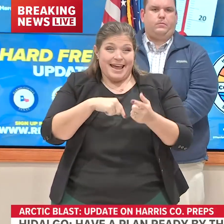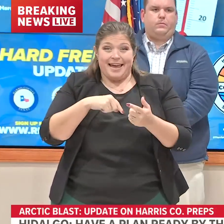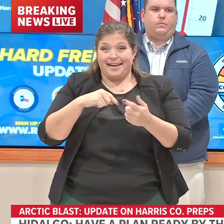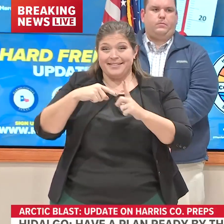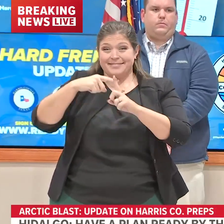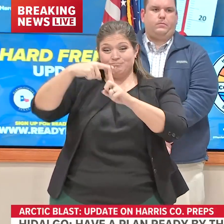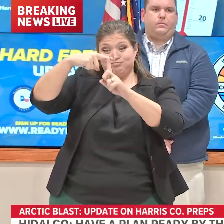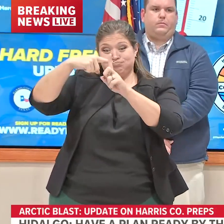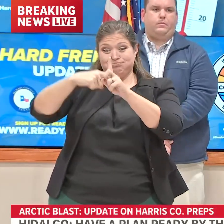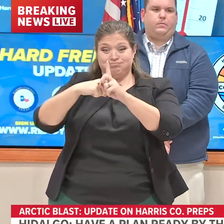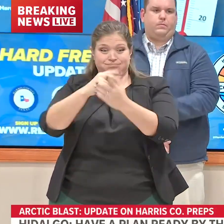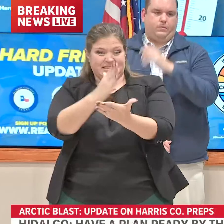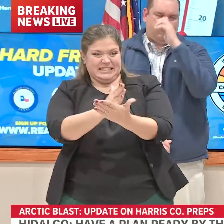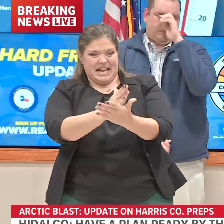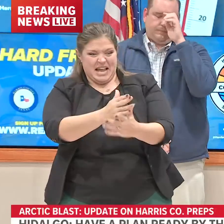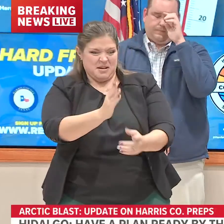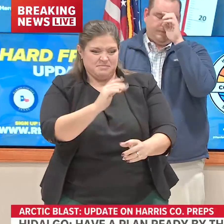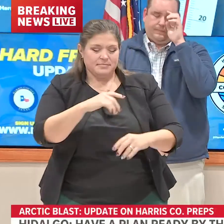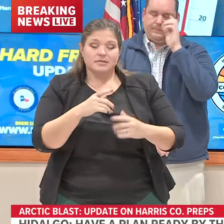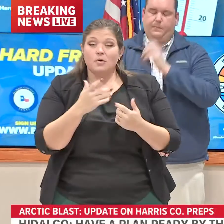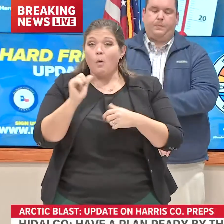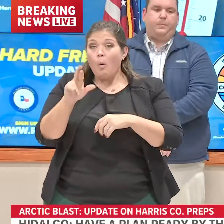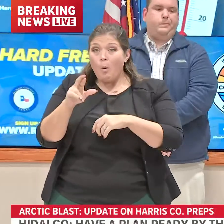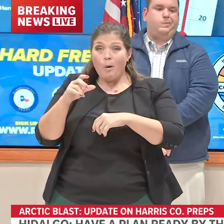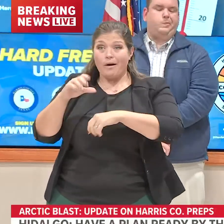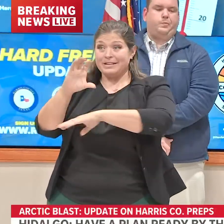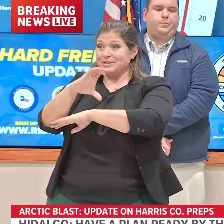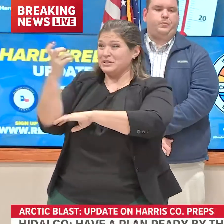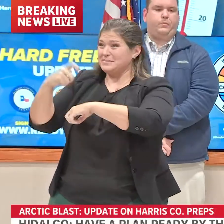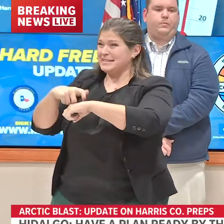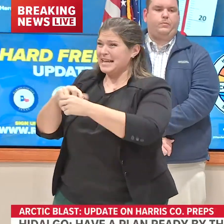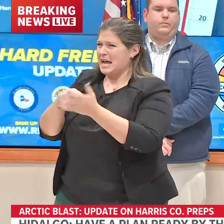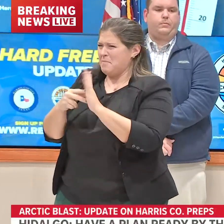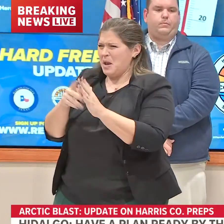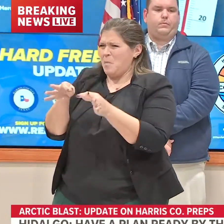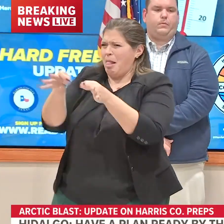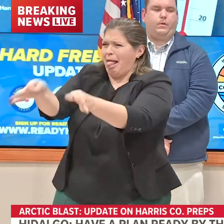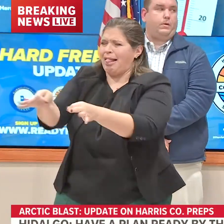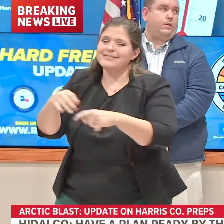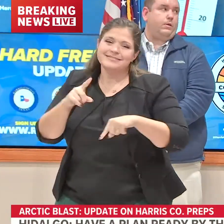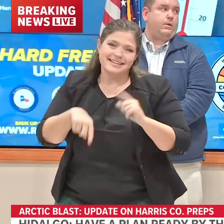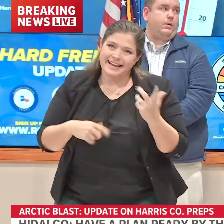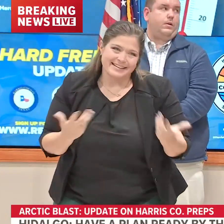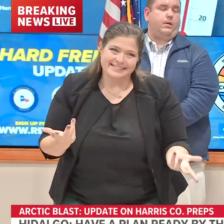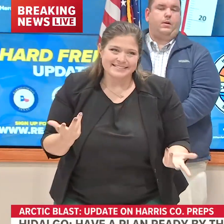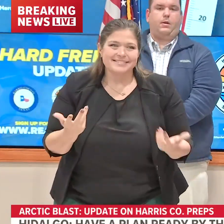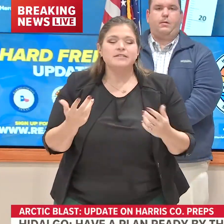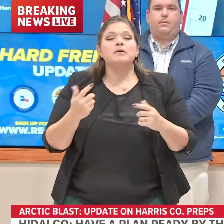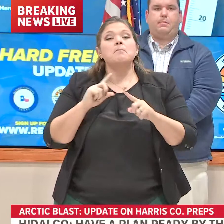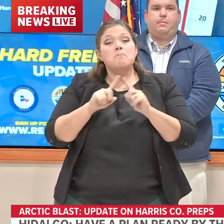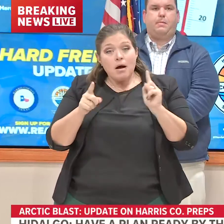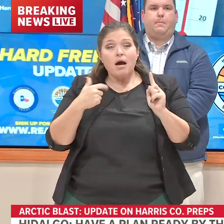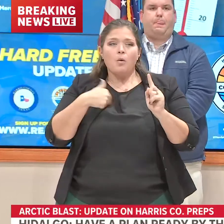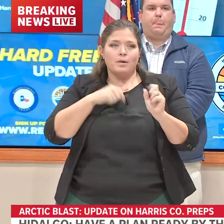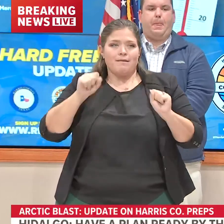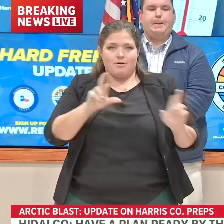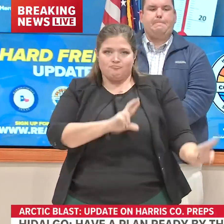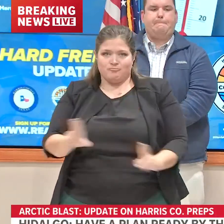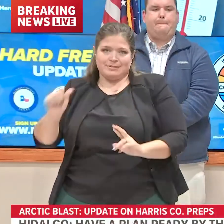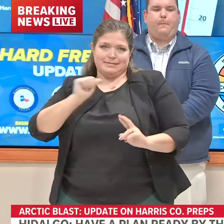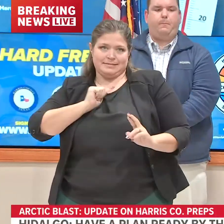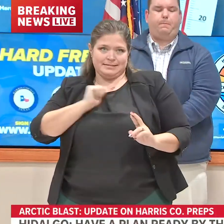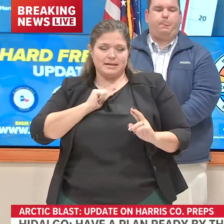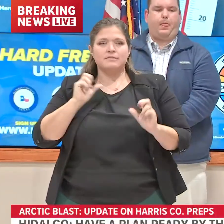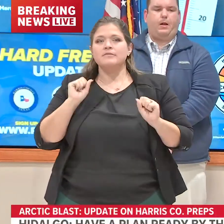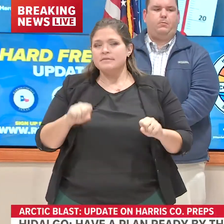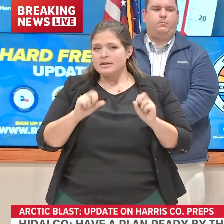the timing. We wish we didn't have to worry about this right now, but we can control our preparedness. We can control our ability to respond. And this